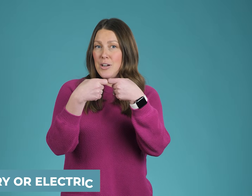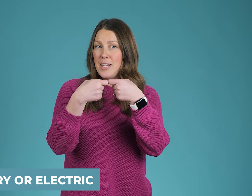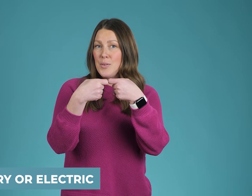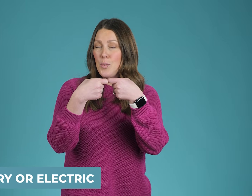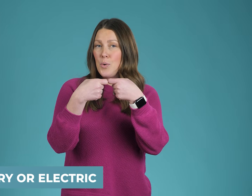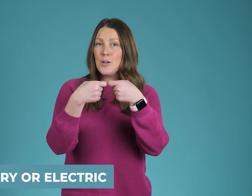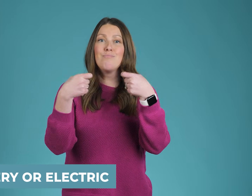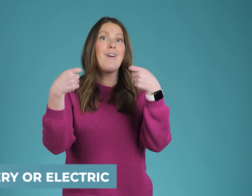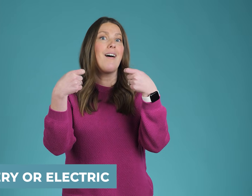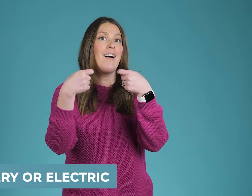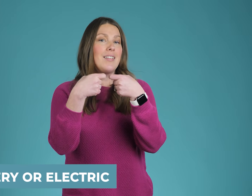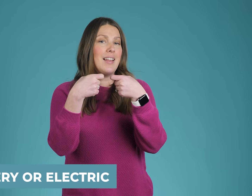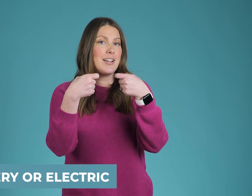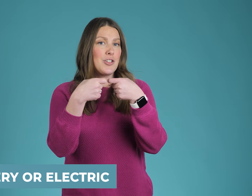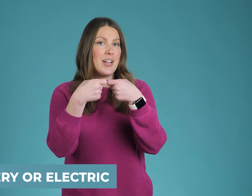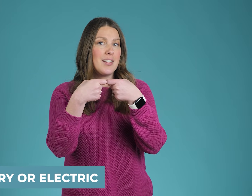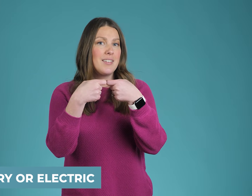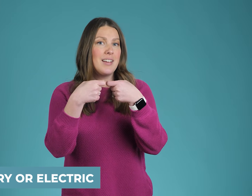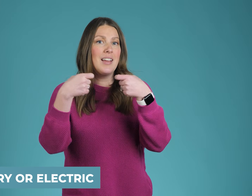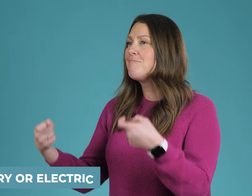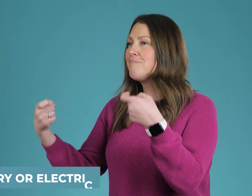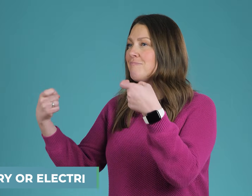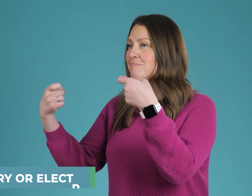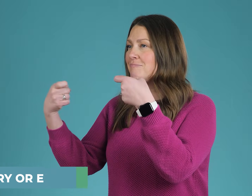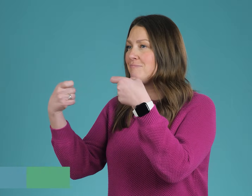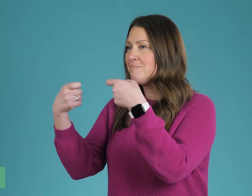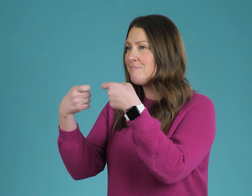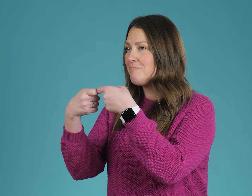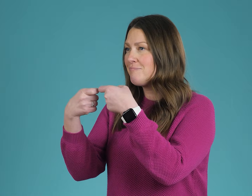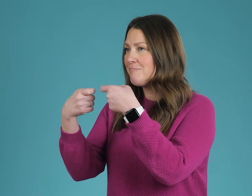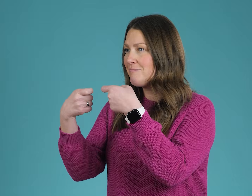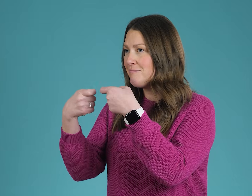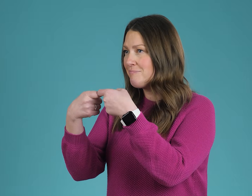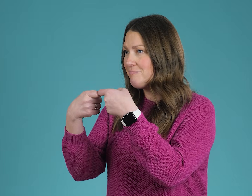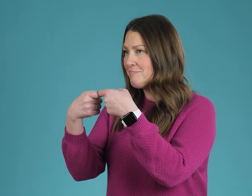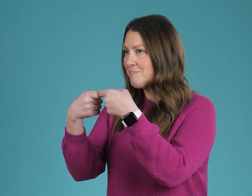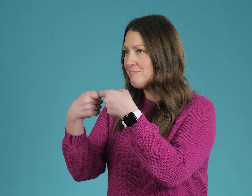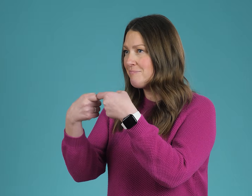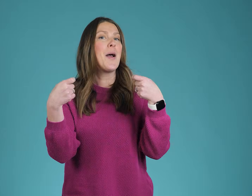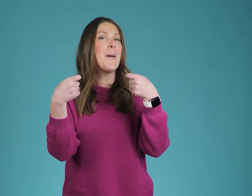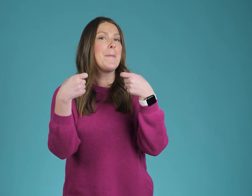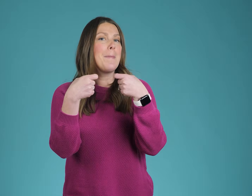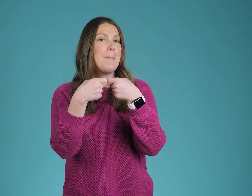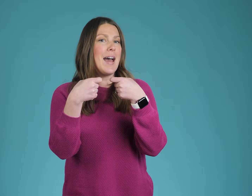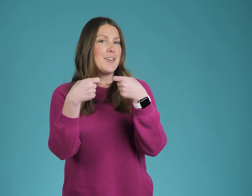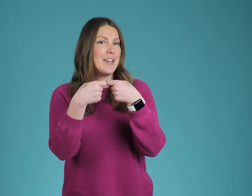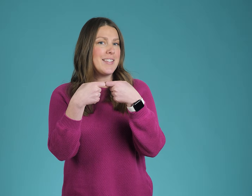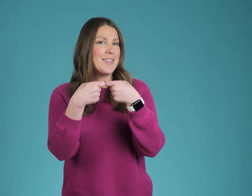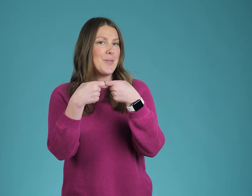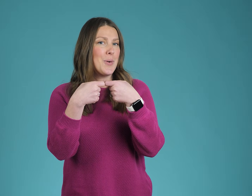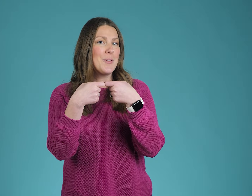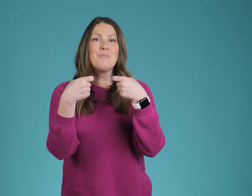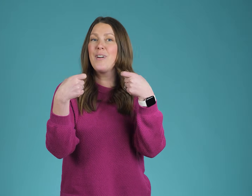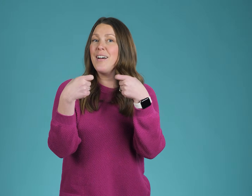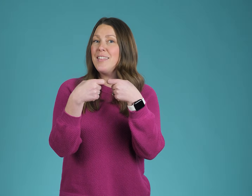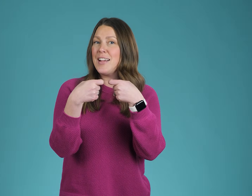Battery or electric. Think of charging together. Batteries or